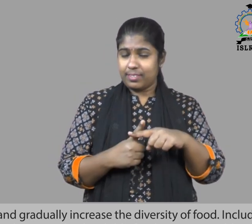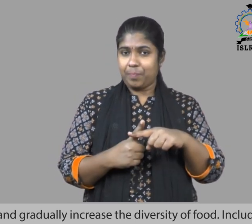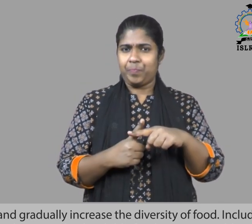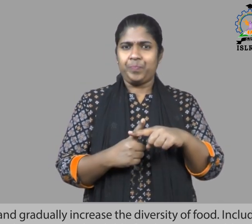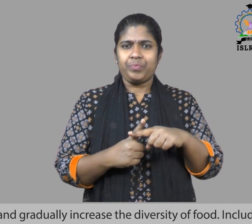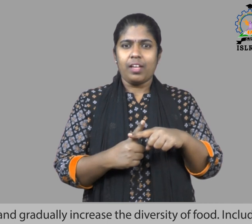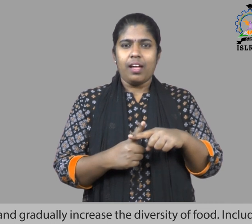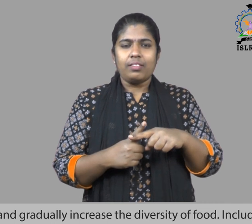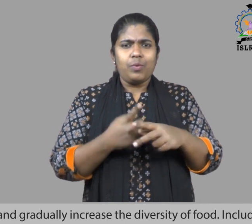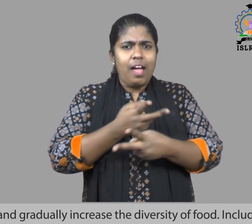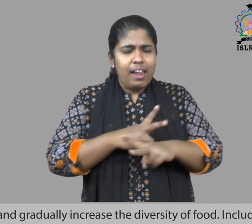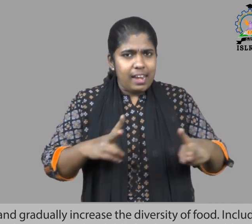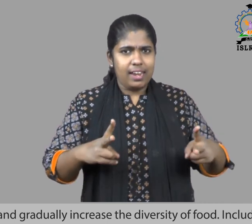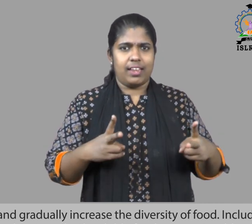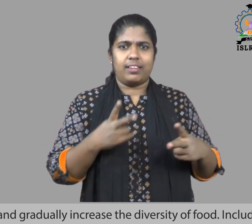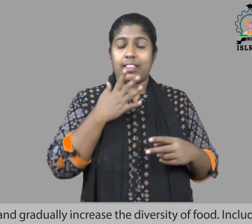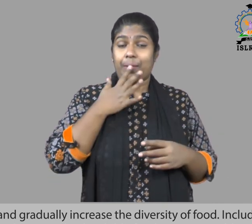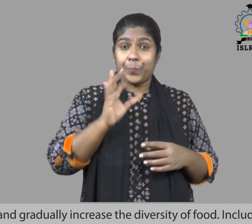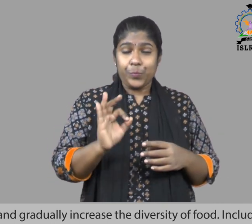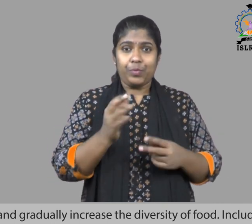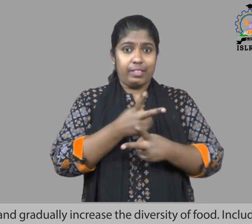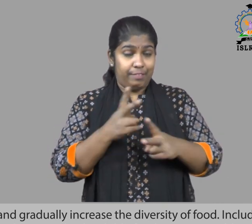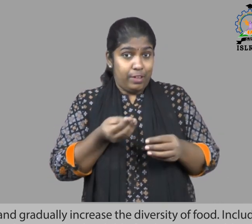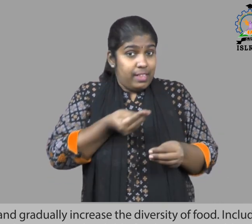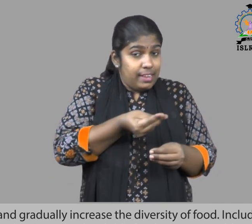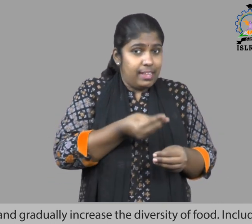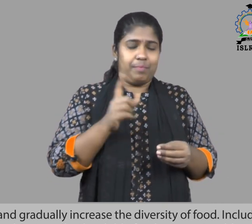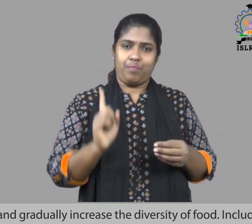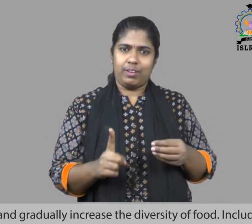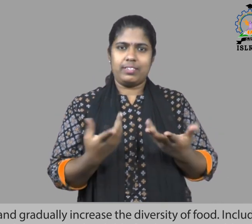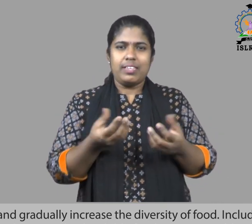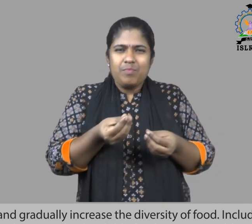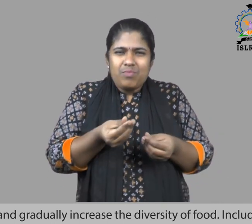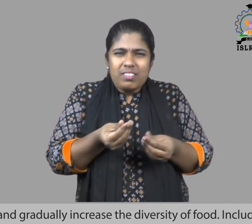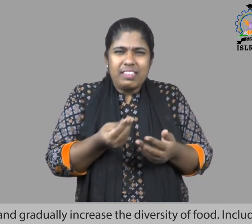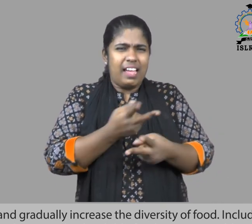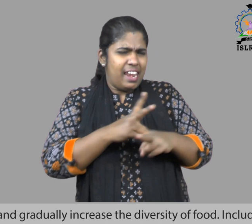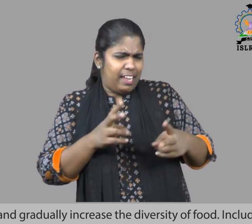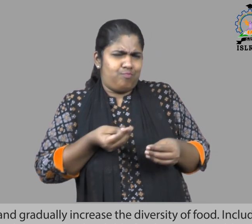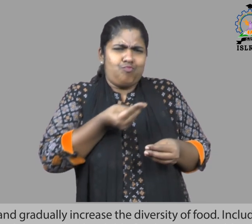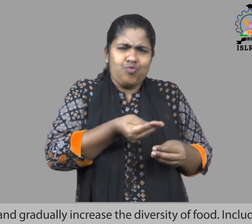of food, include different flavors, textures, and colors to